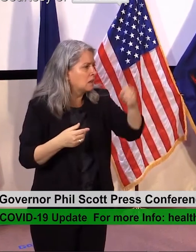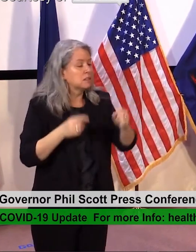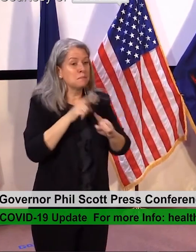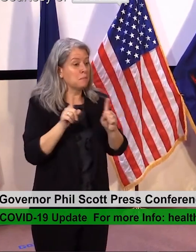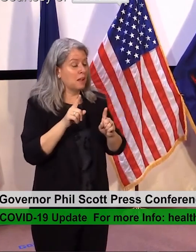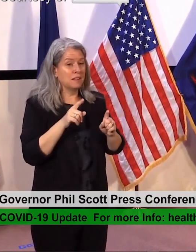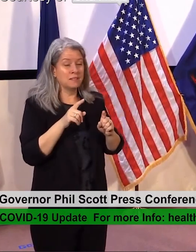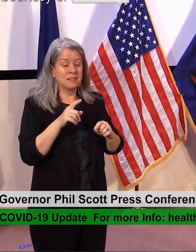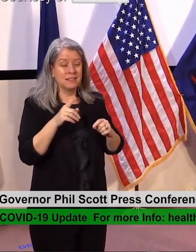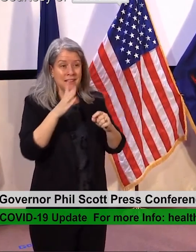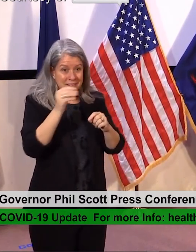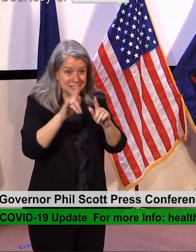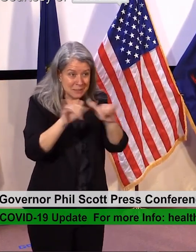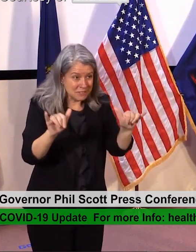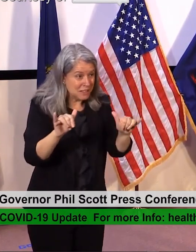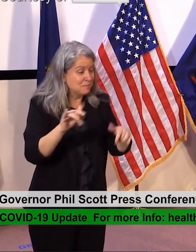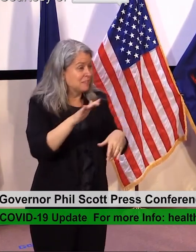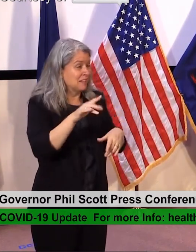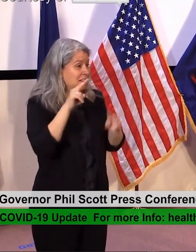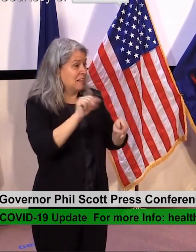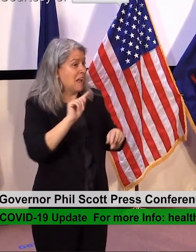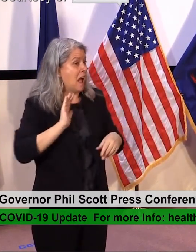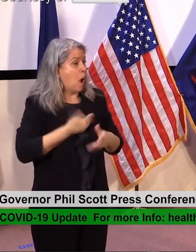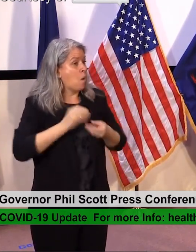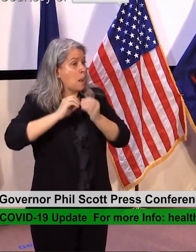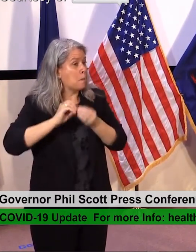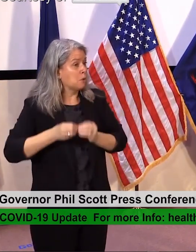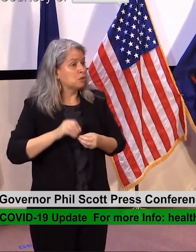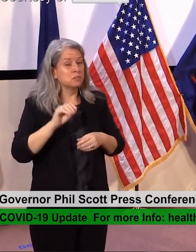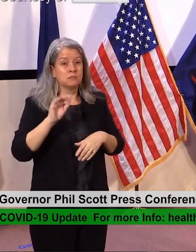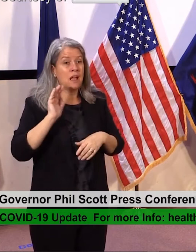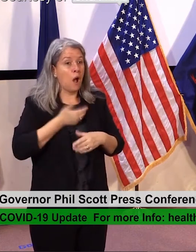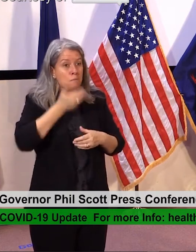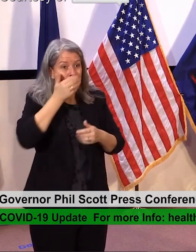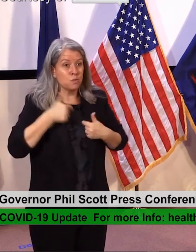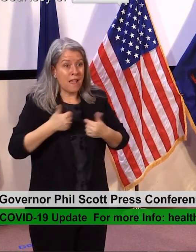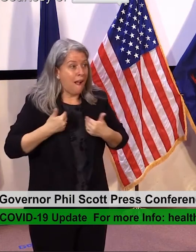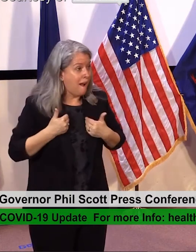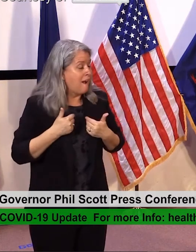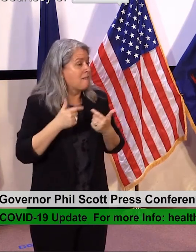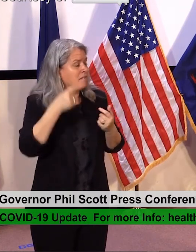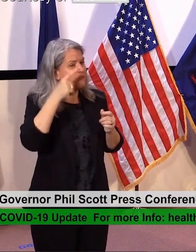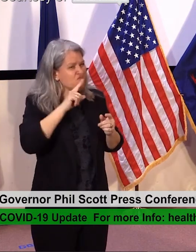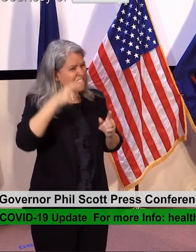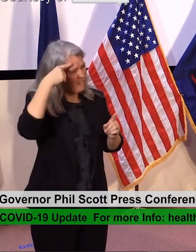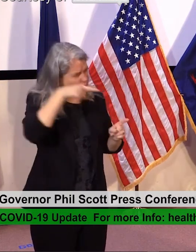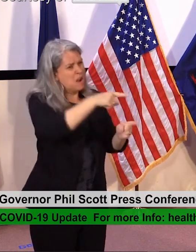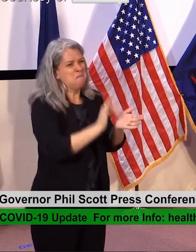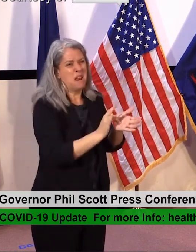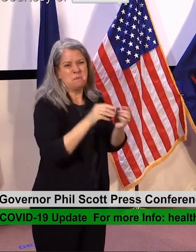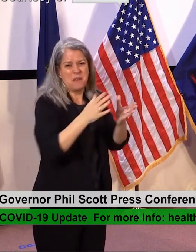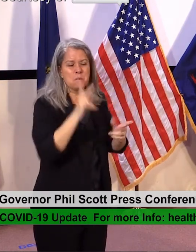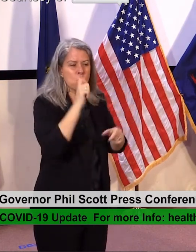previous question, about some of the inventory, the PPEs that are necessary for those on the front lines to protect them. So we